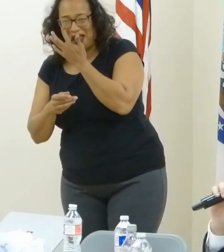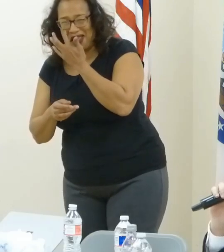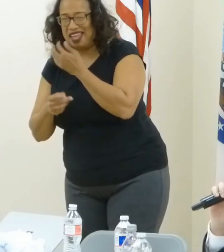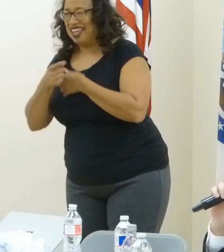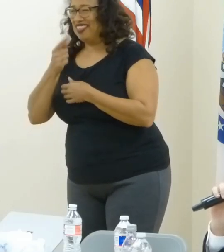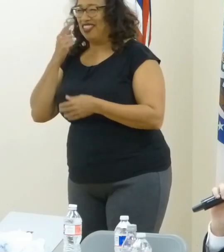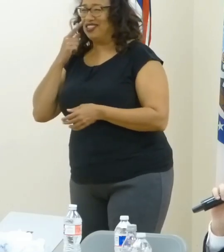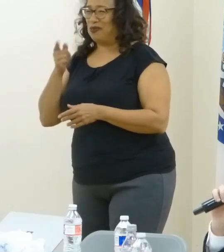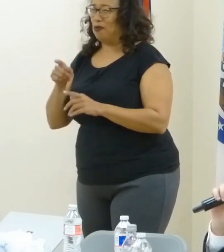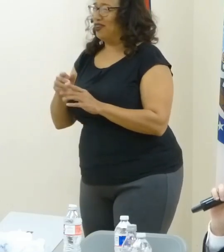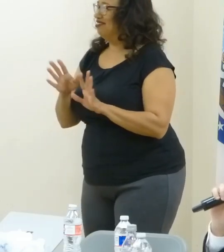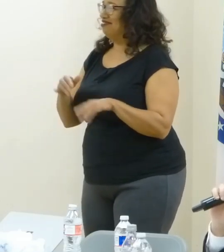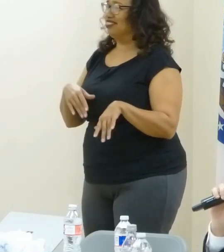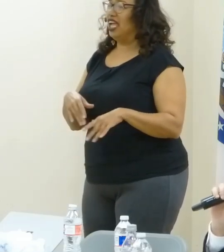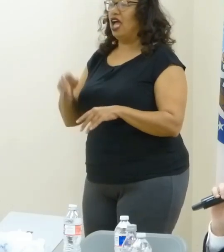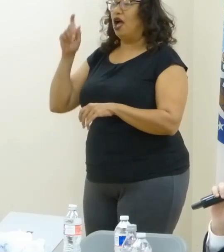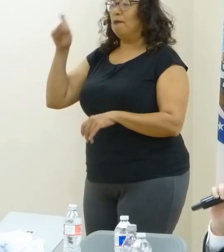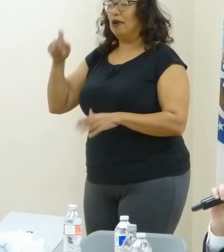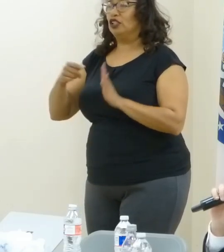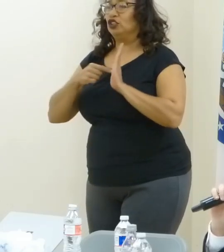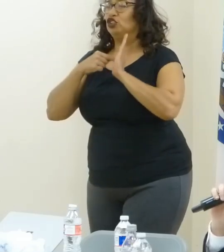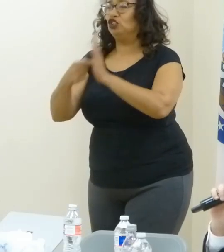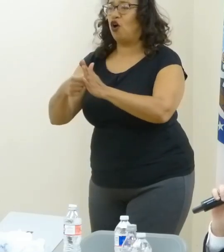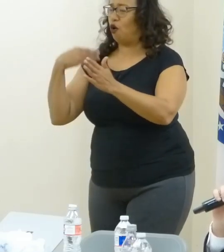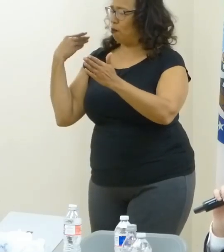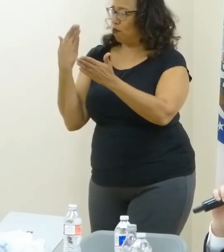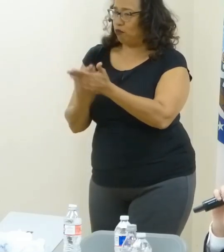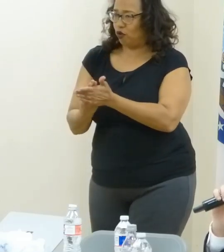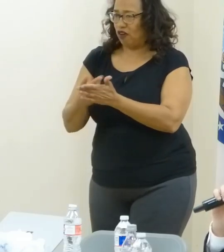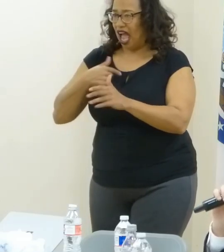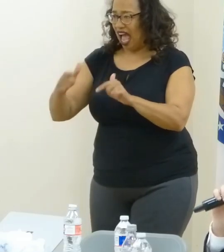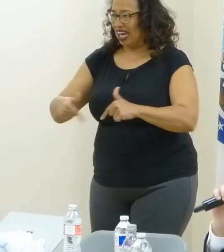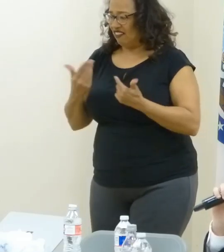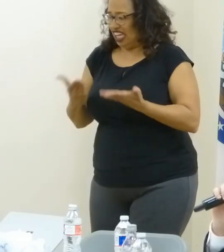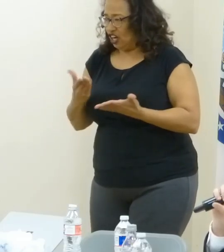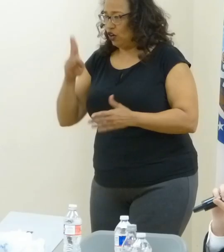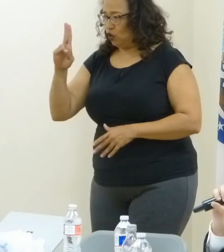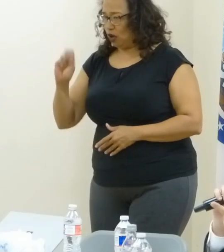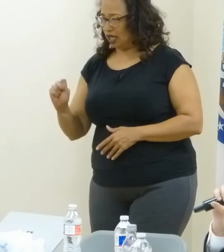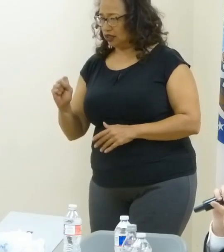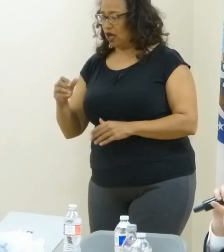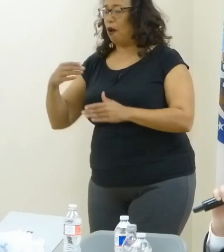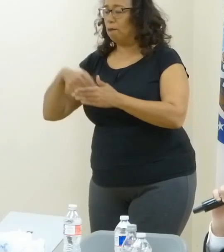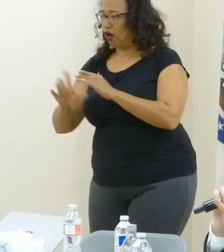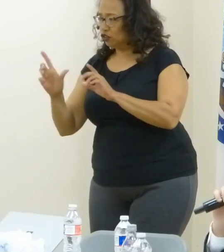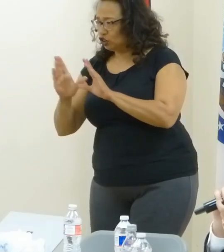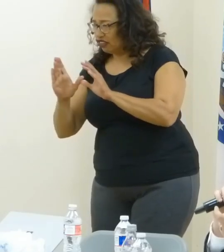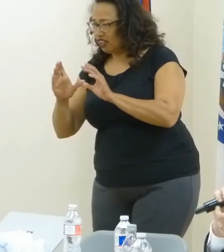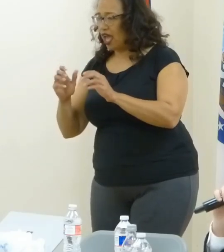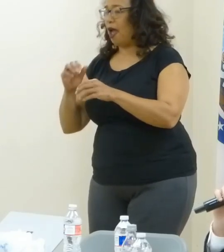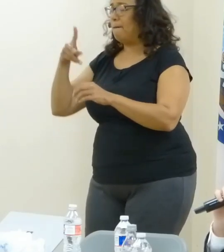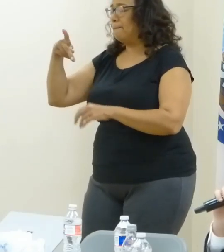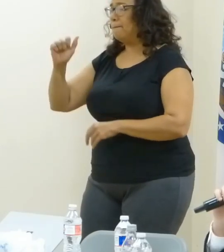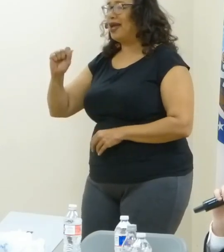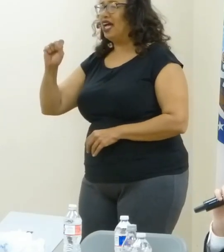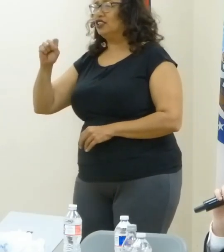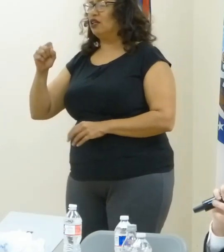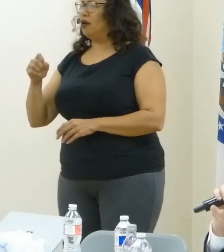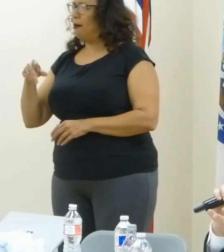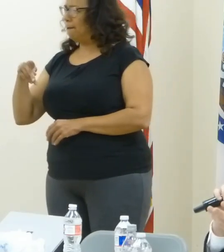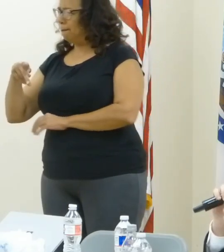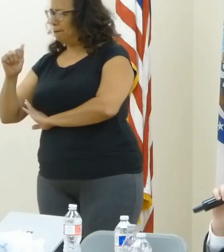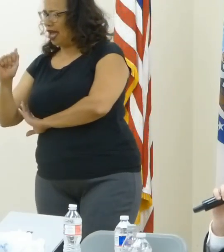a proof of residency in the United States. So birth certificate or a passport that proves that you're a resident of the United